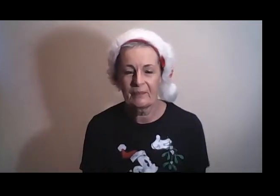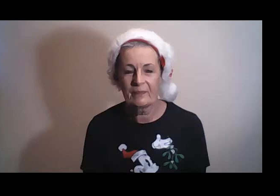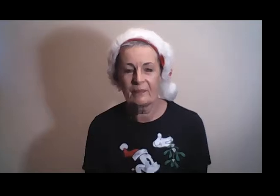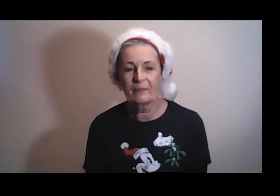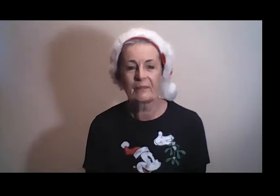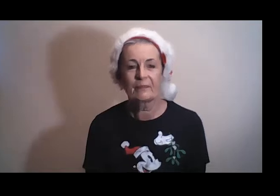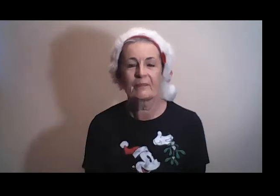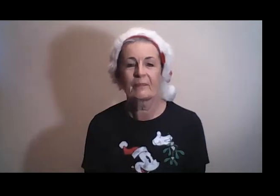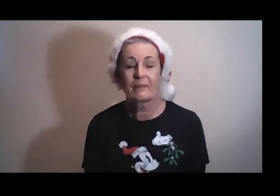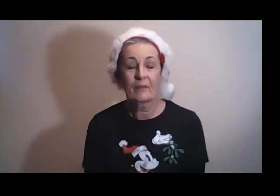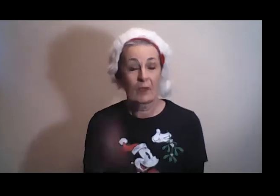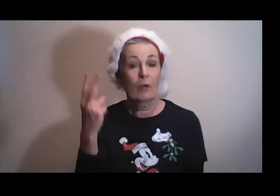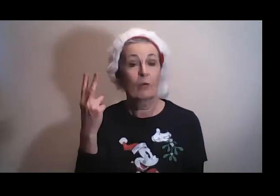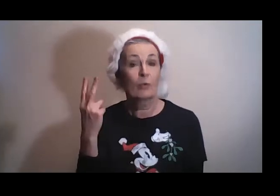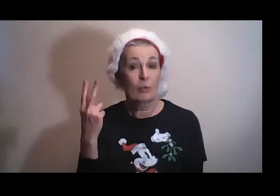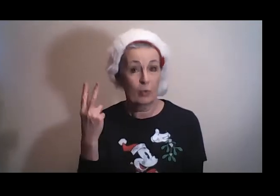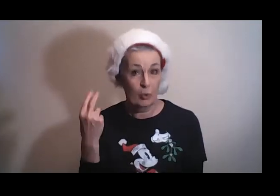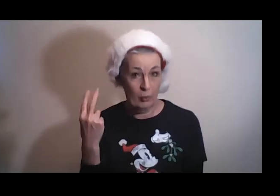And I'll do 2 more.